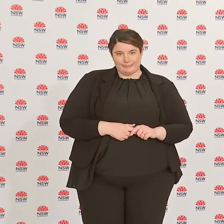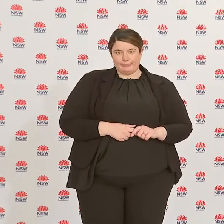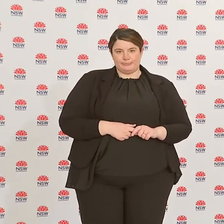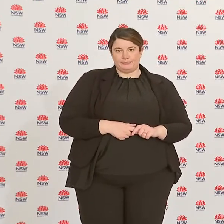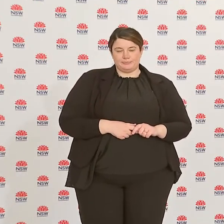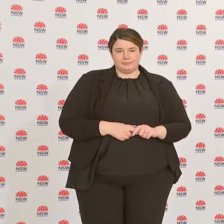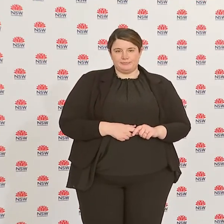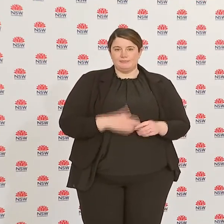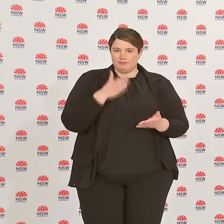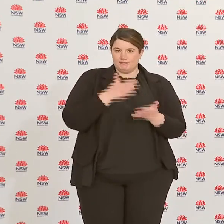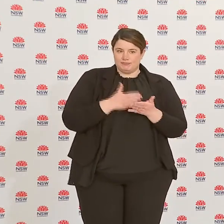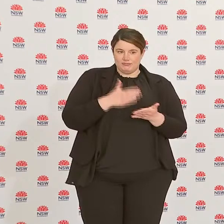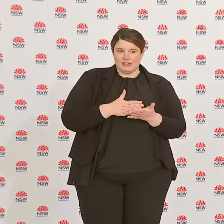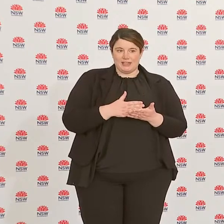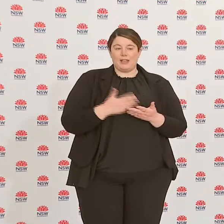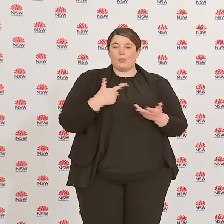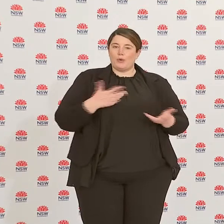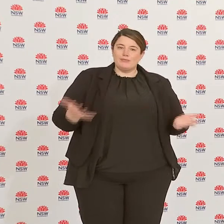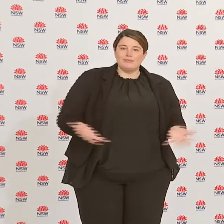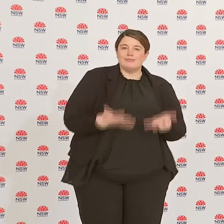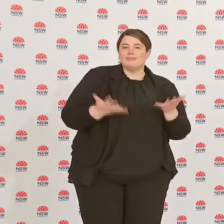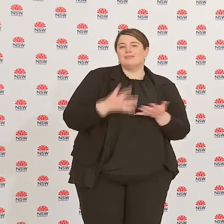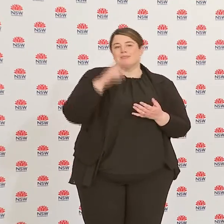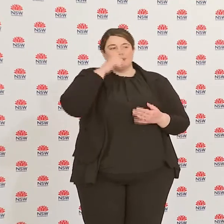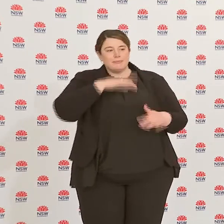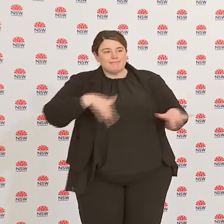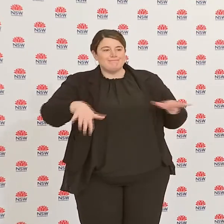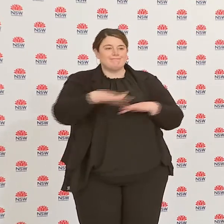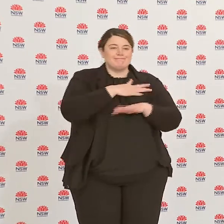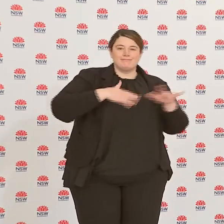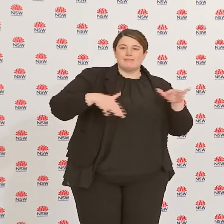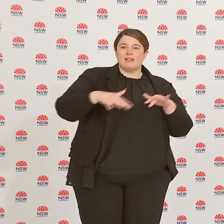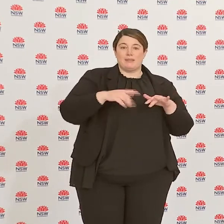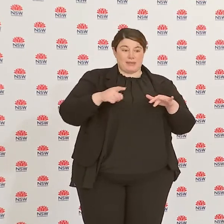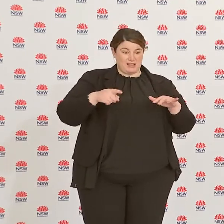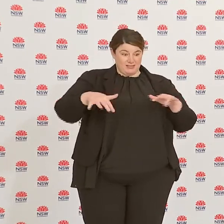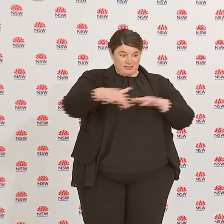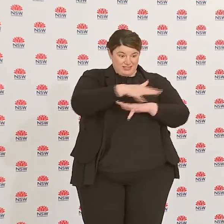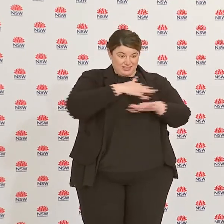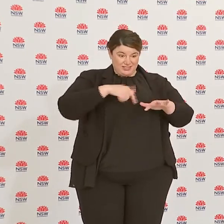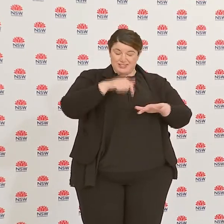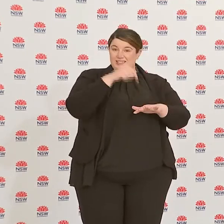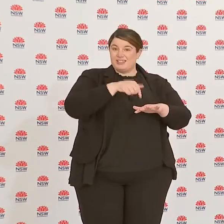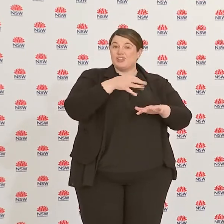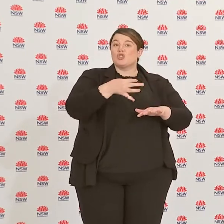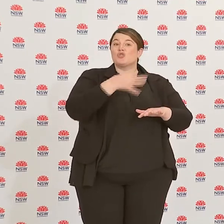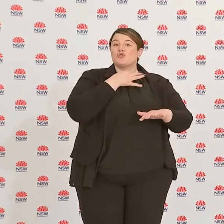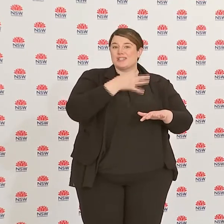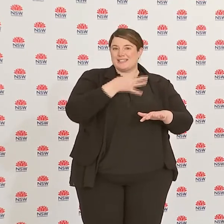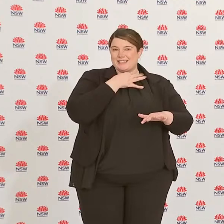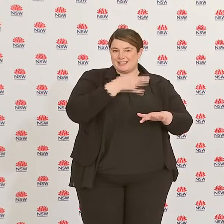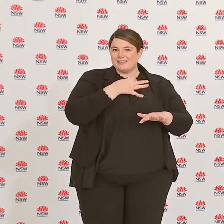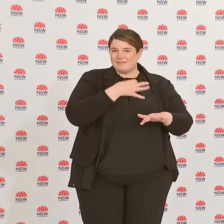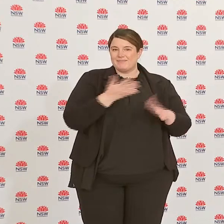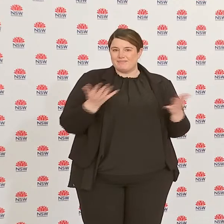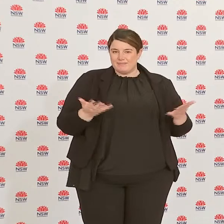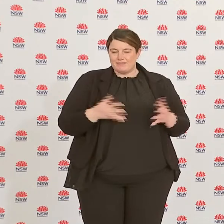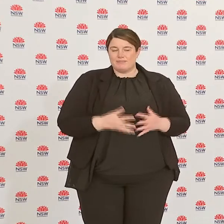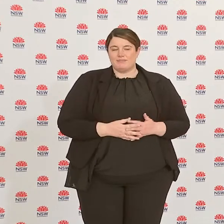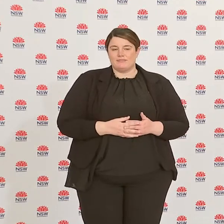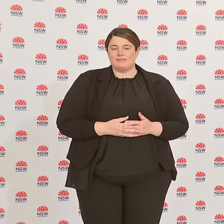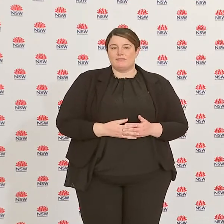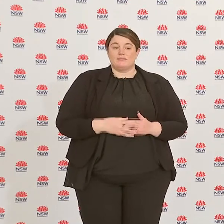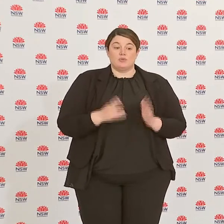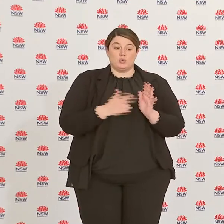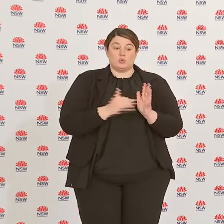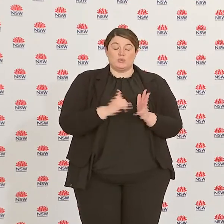try and provide entertainment and to support to residents, and those things have to be decided by the aged care facilities. But of course, New